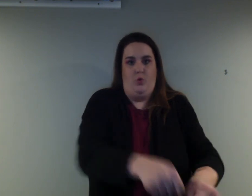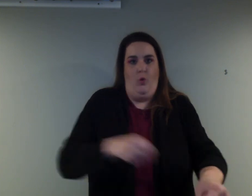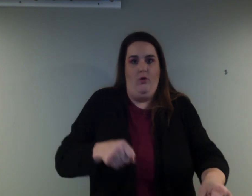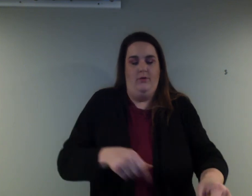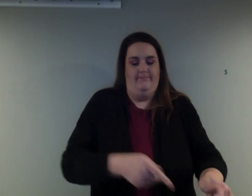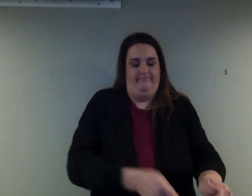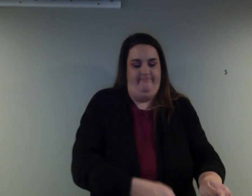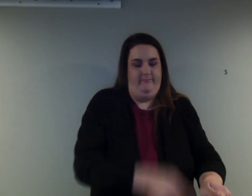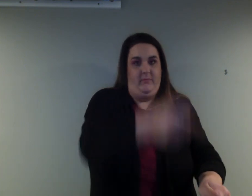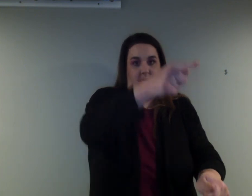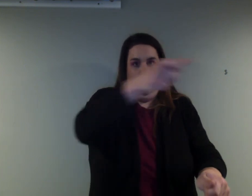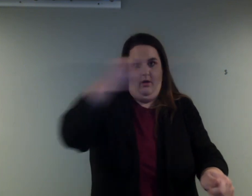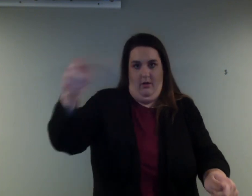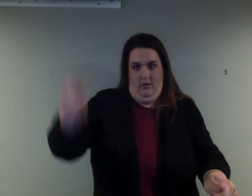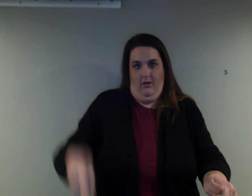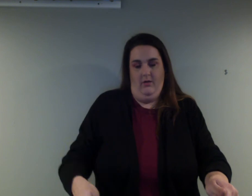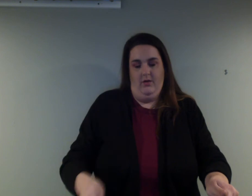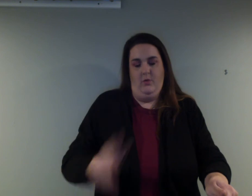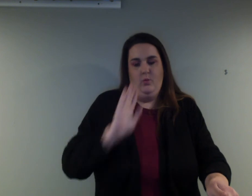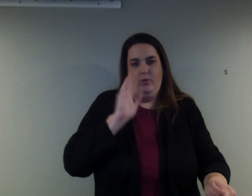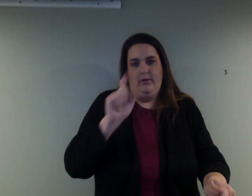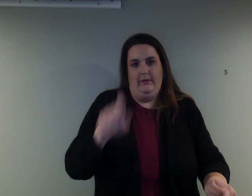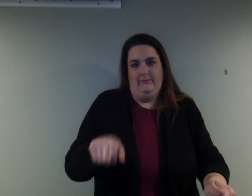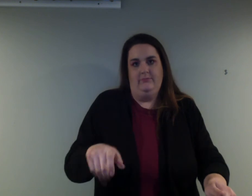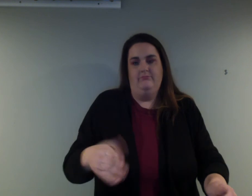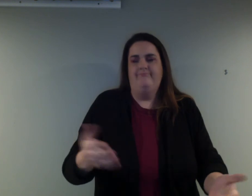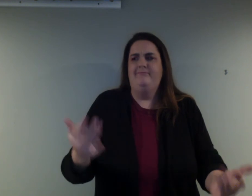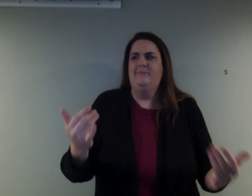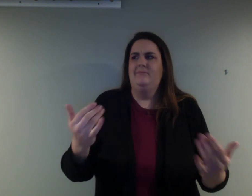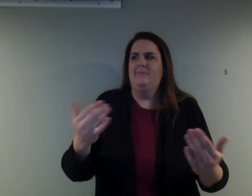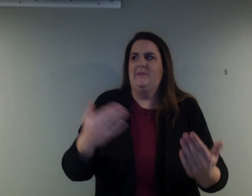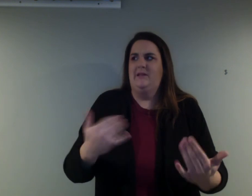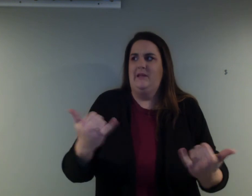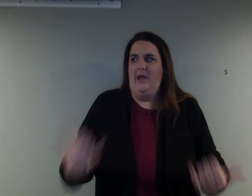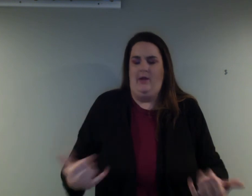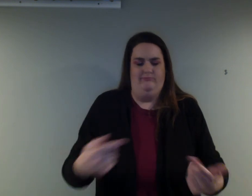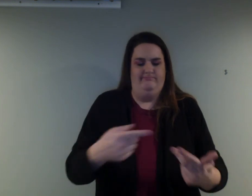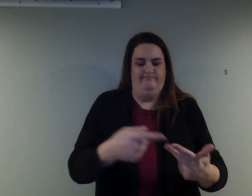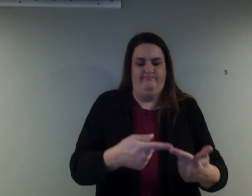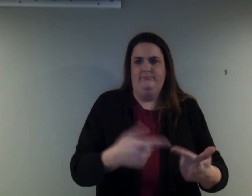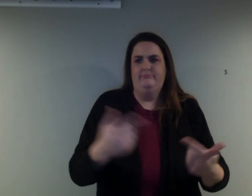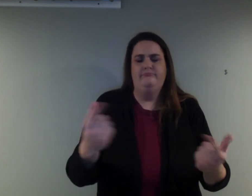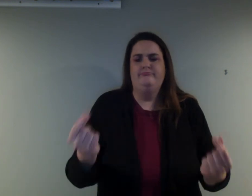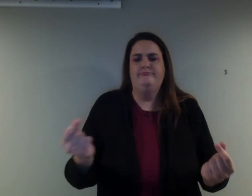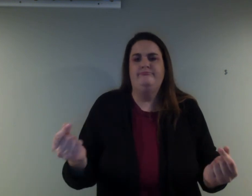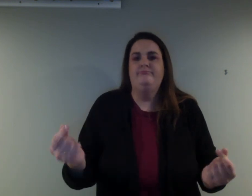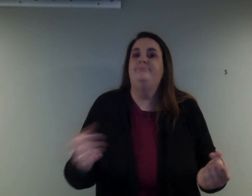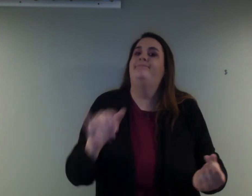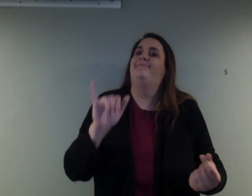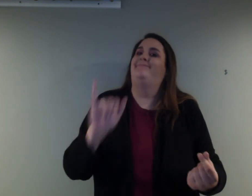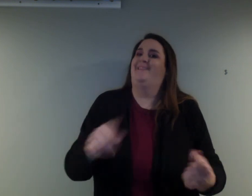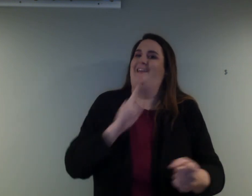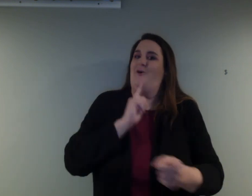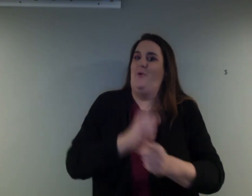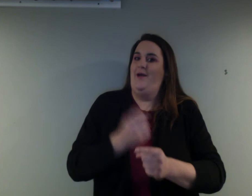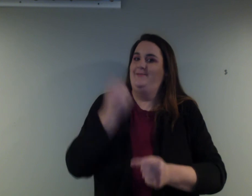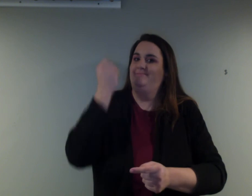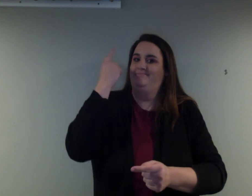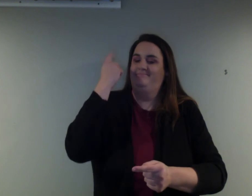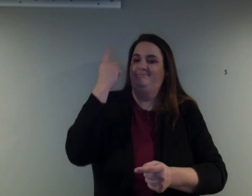Now, what do we need to do next? That's right, you got it. We need to